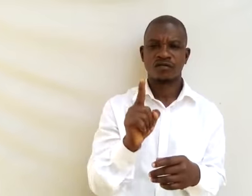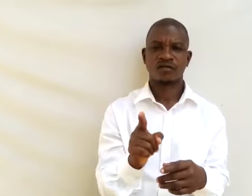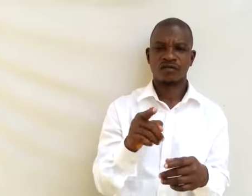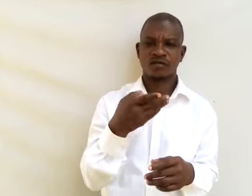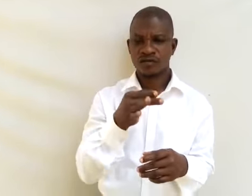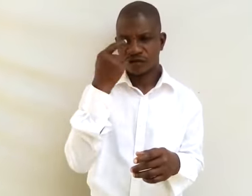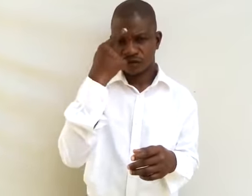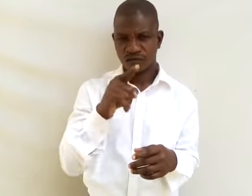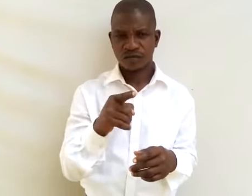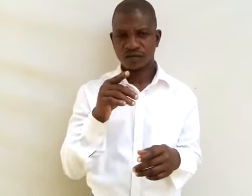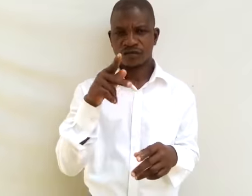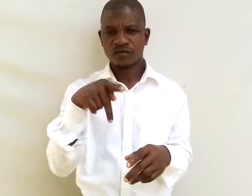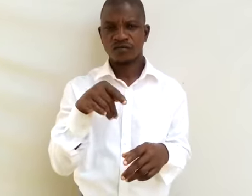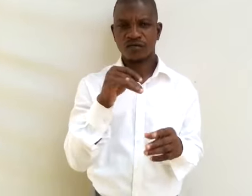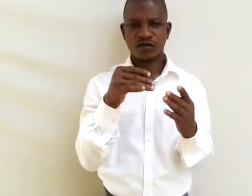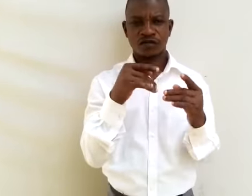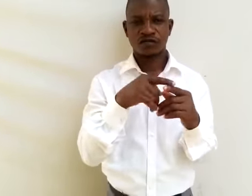P is equal to Q all over